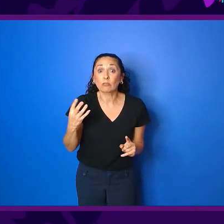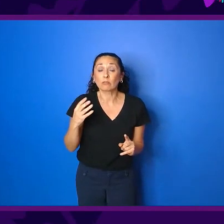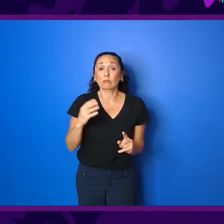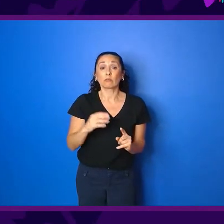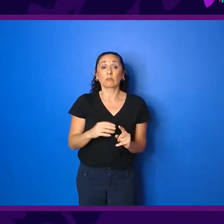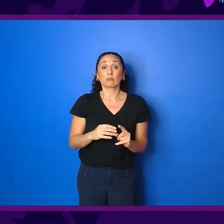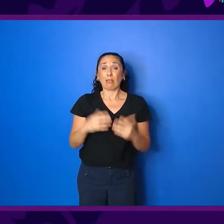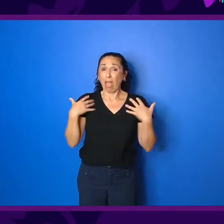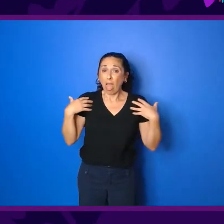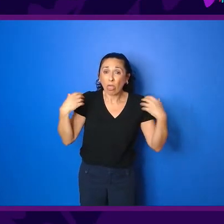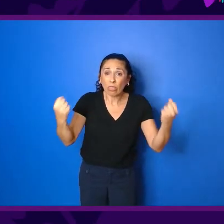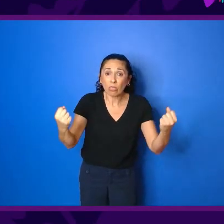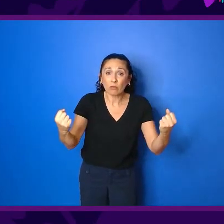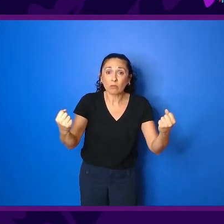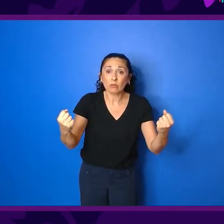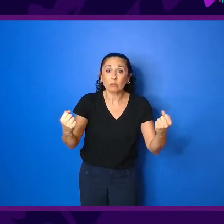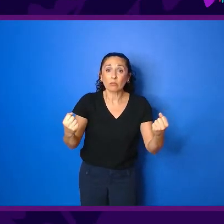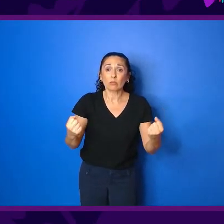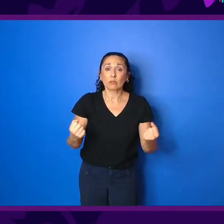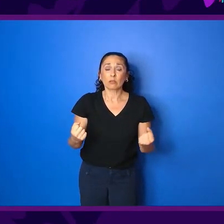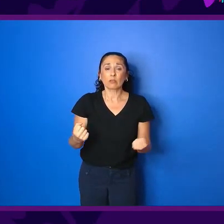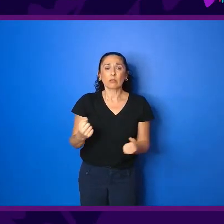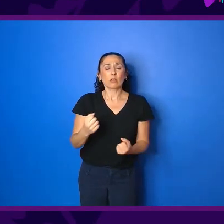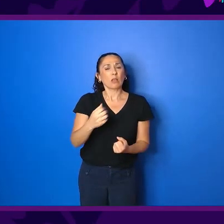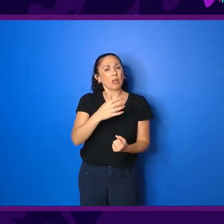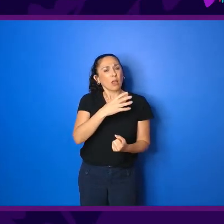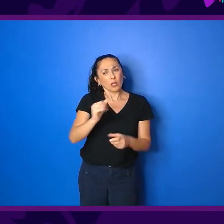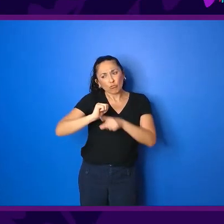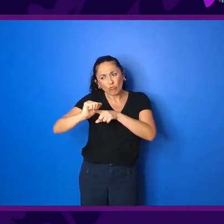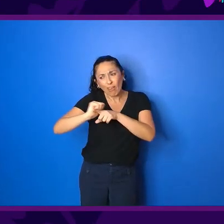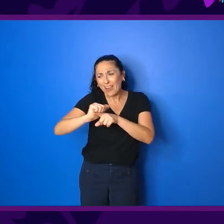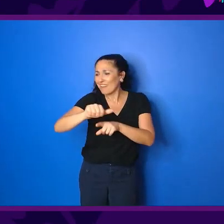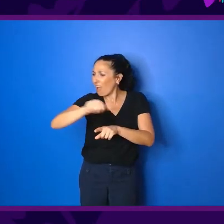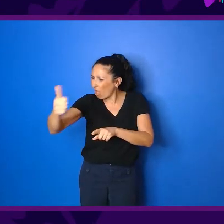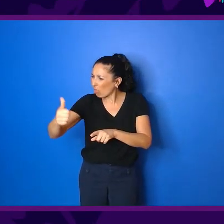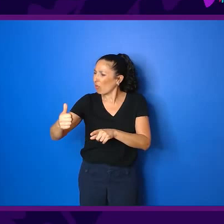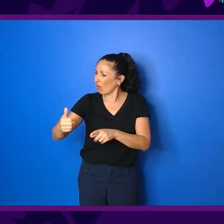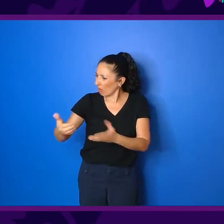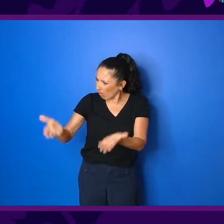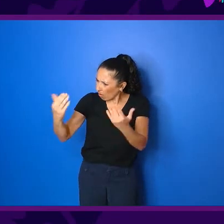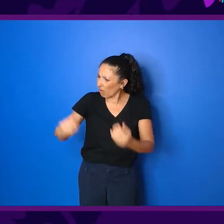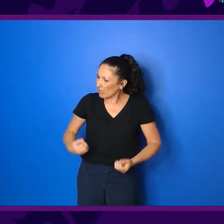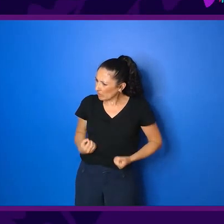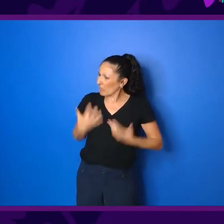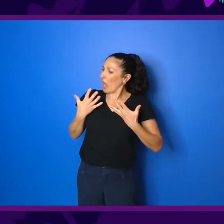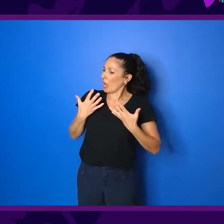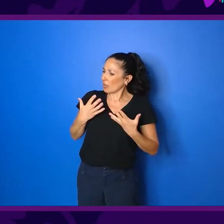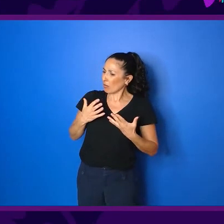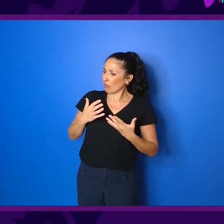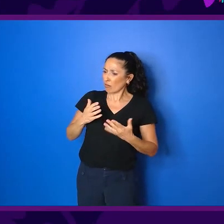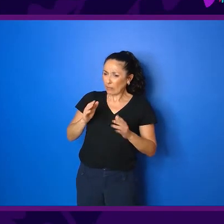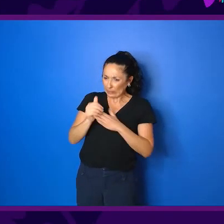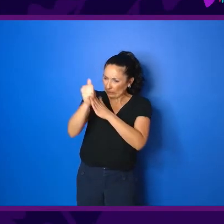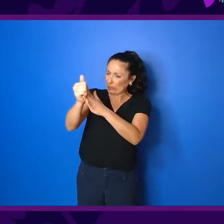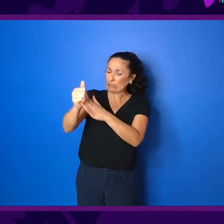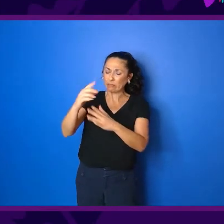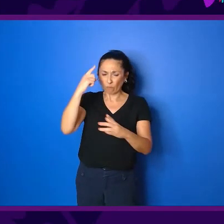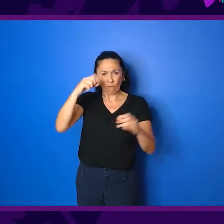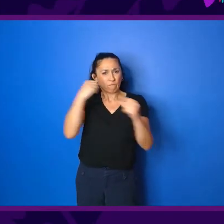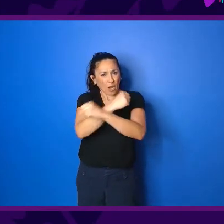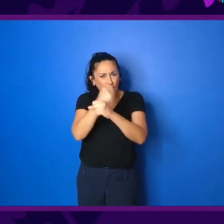health, and train others to organize, inspire, and fight for justice.